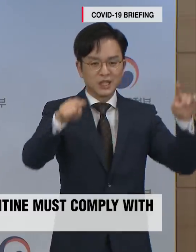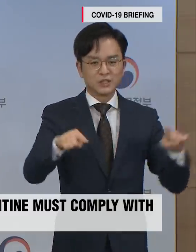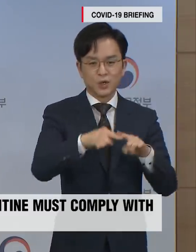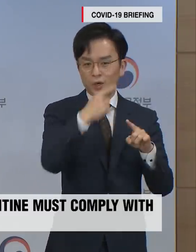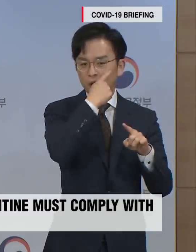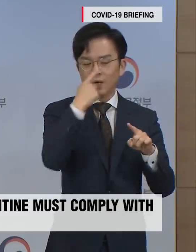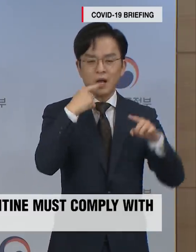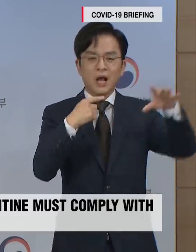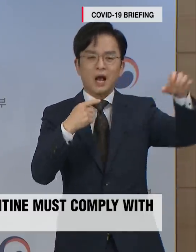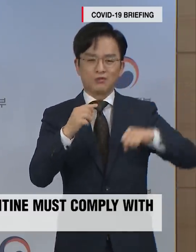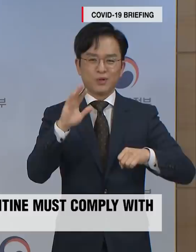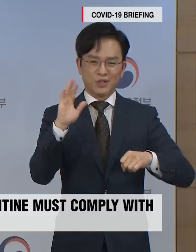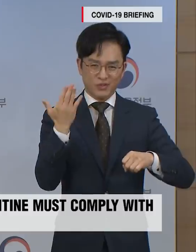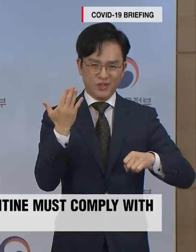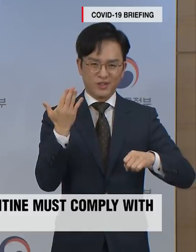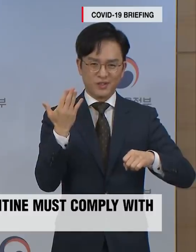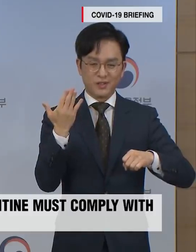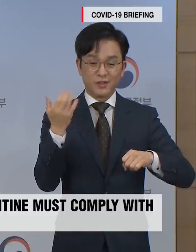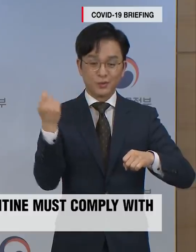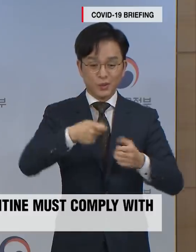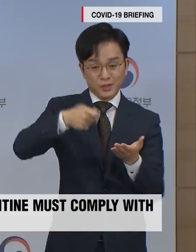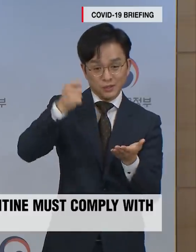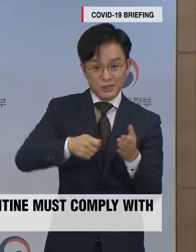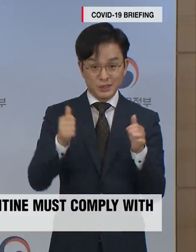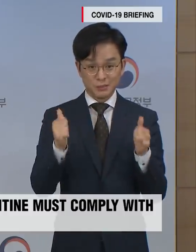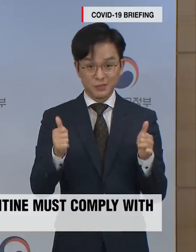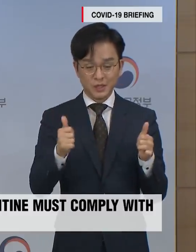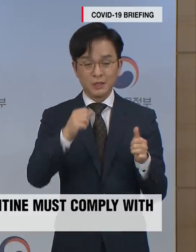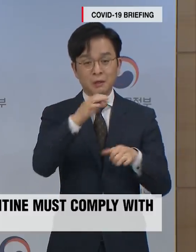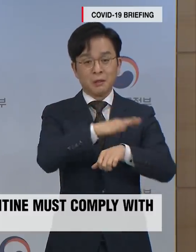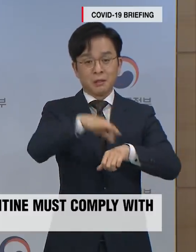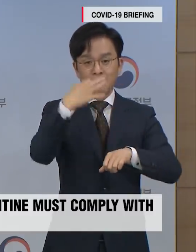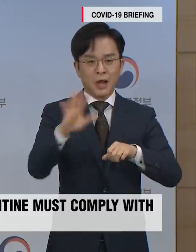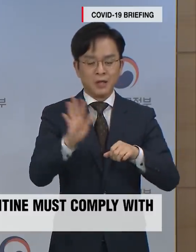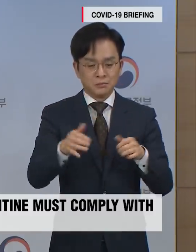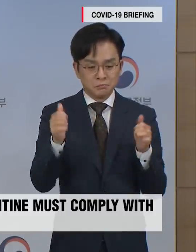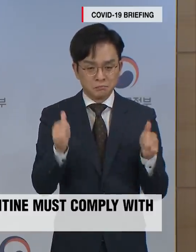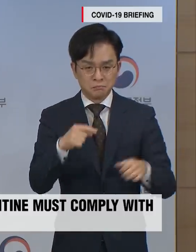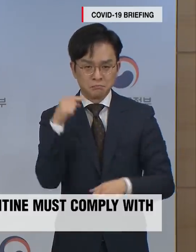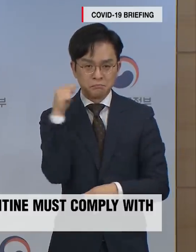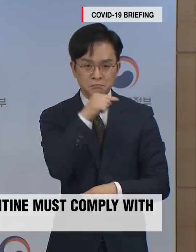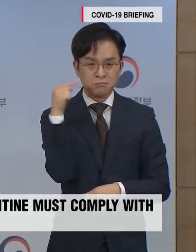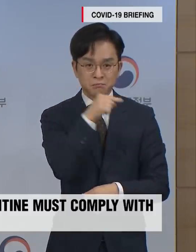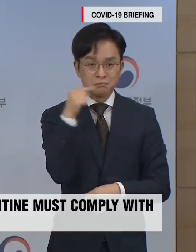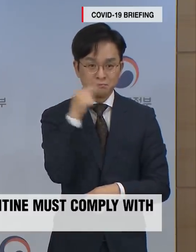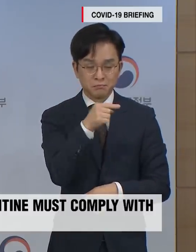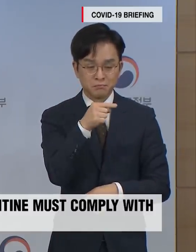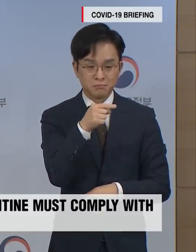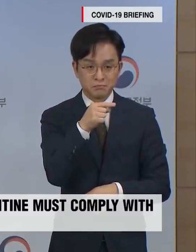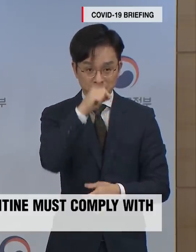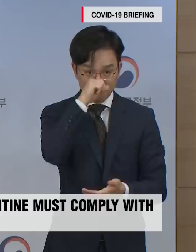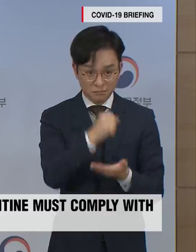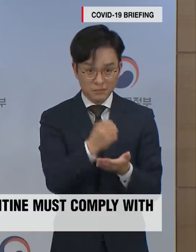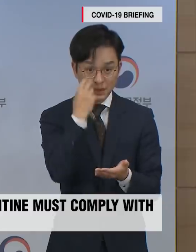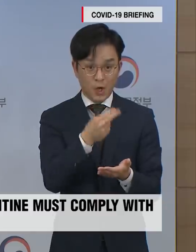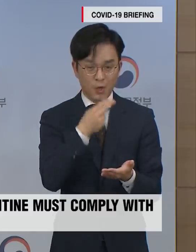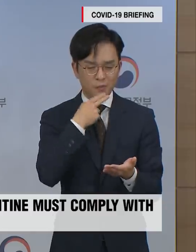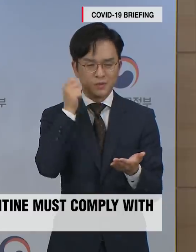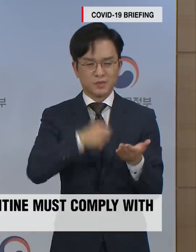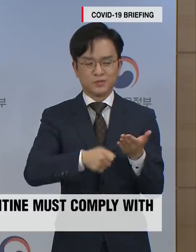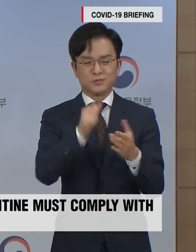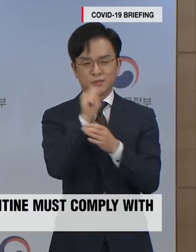make sure to submit this report. And once the registration has been applied, then they will also go